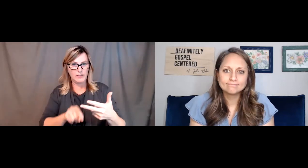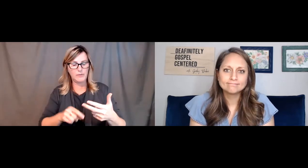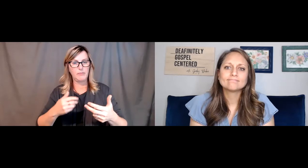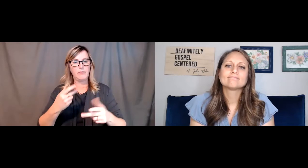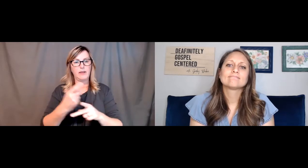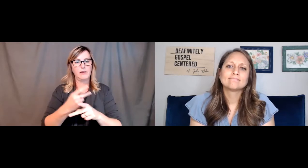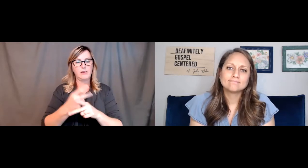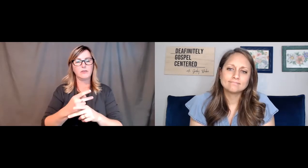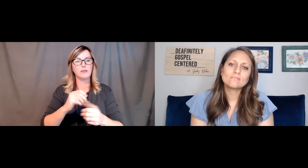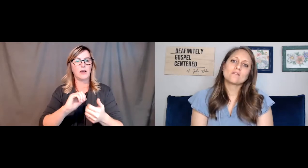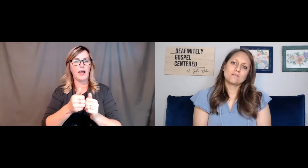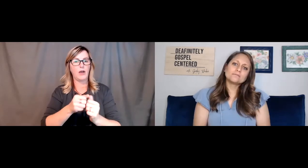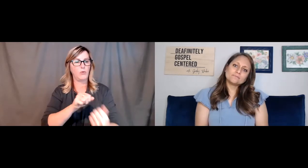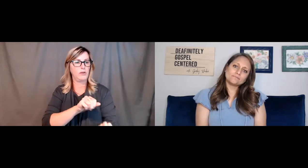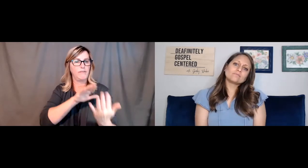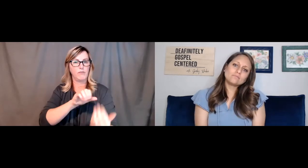them are different.